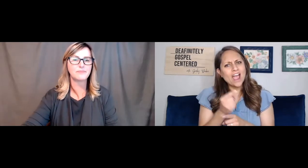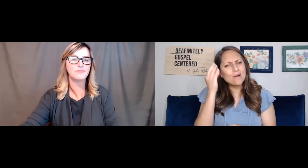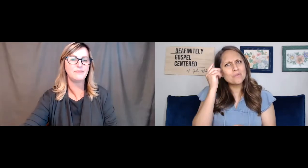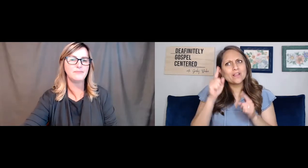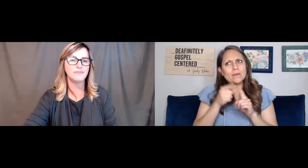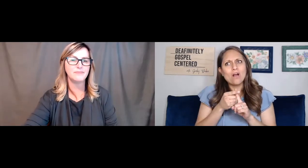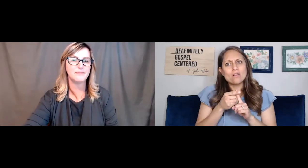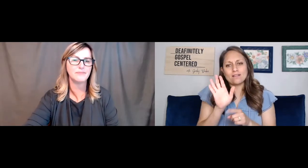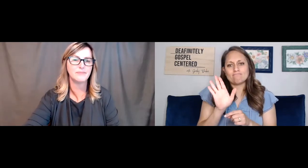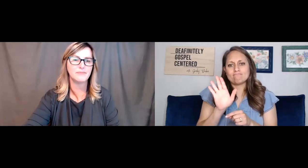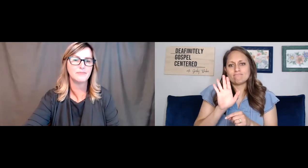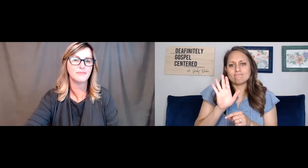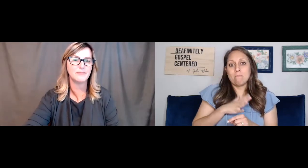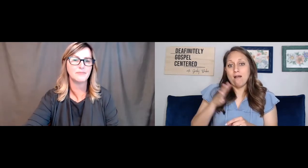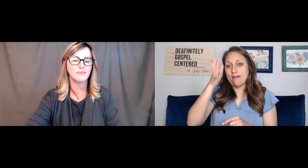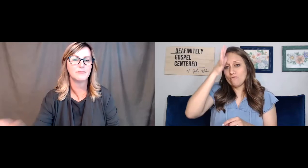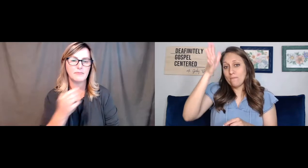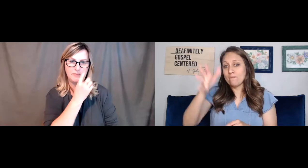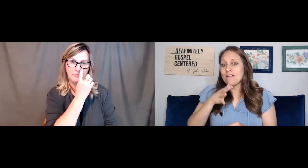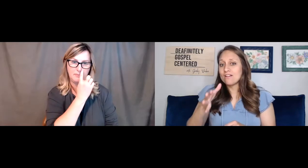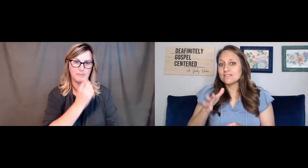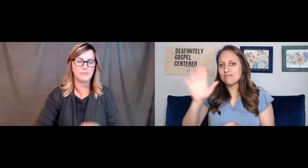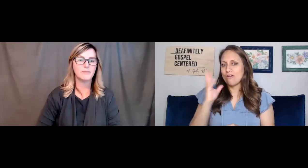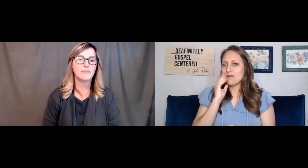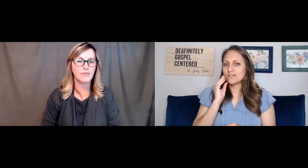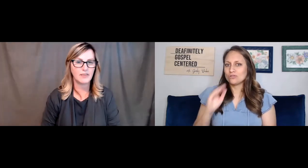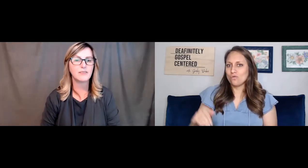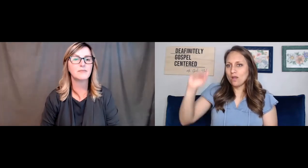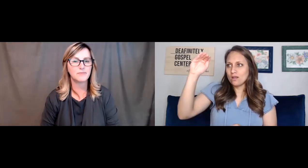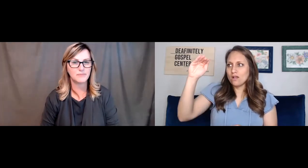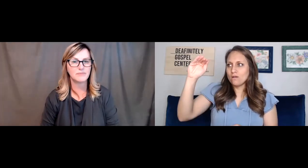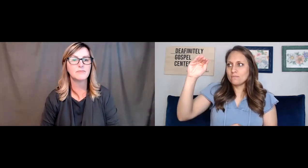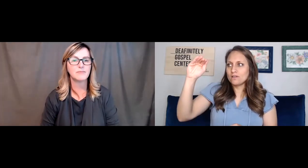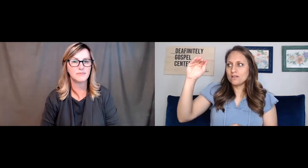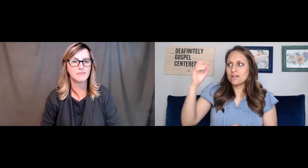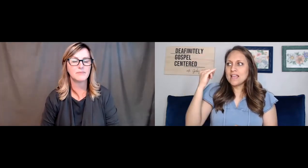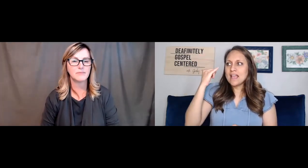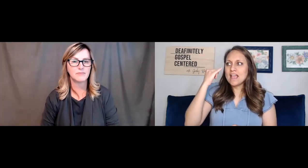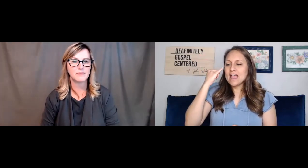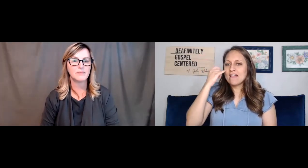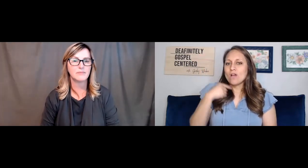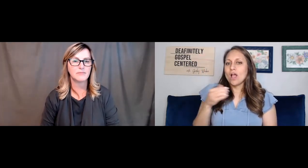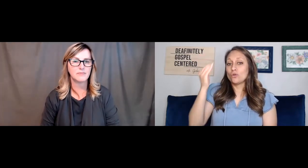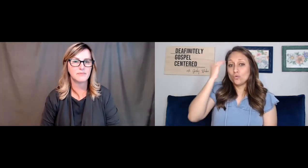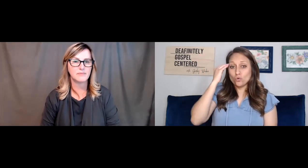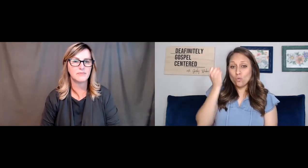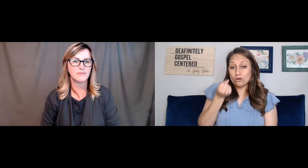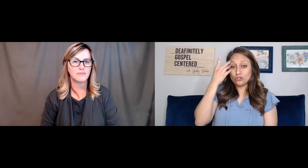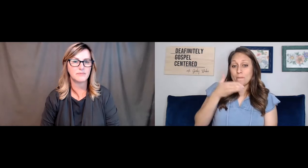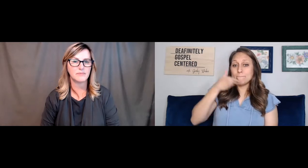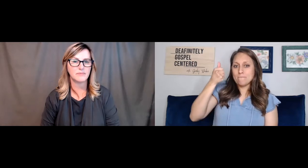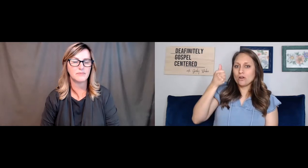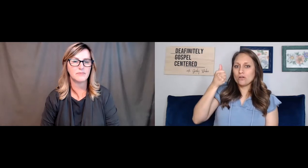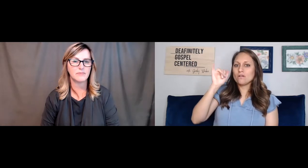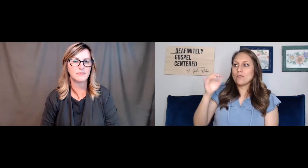interesting. And their perspective. I think forgiveness would have been a lot easier. You know, they had their own struggles that look very different from